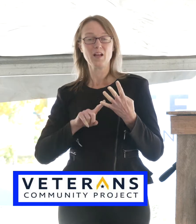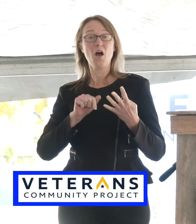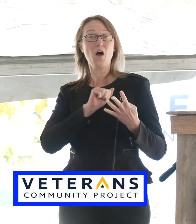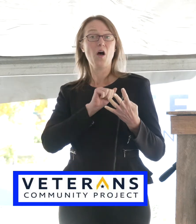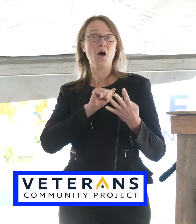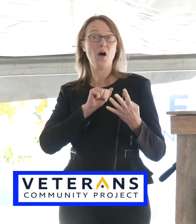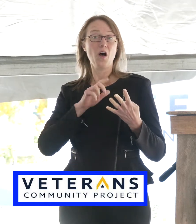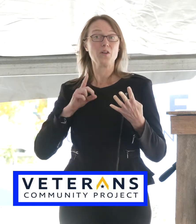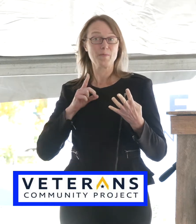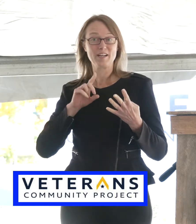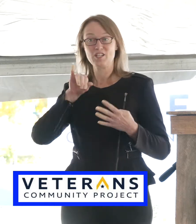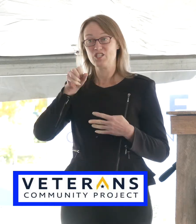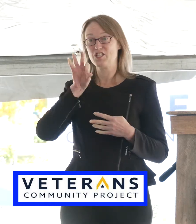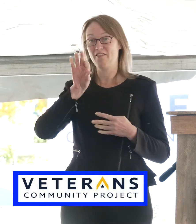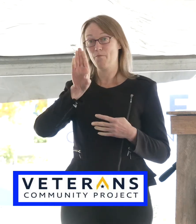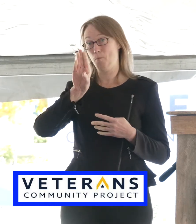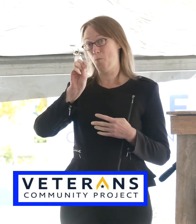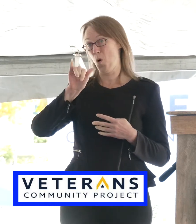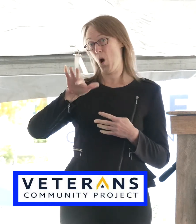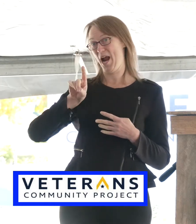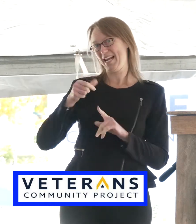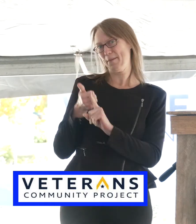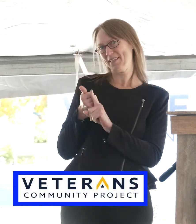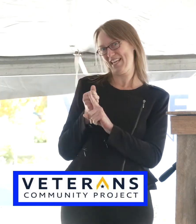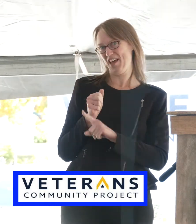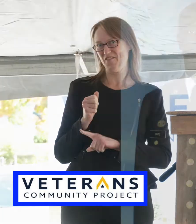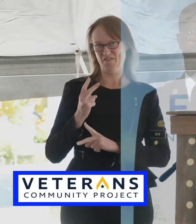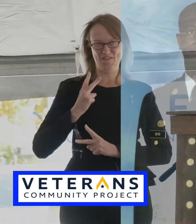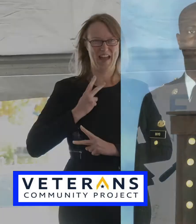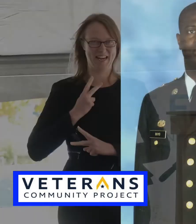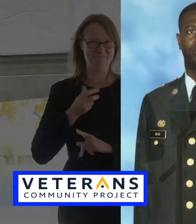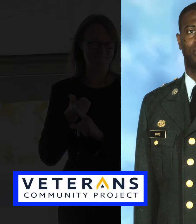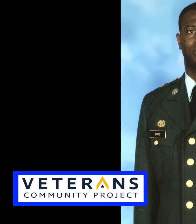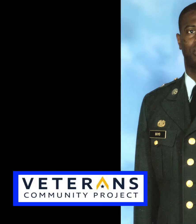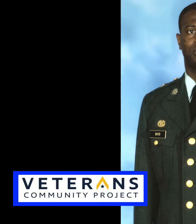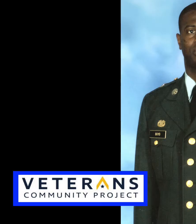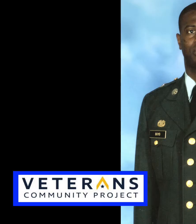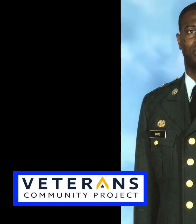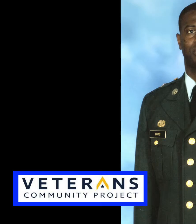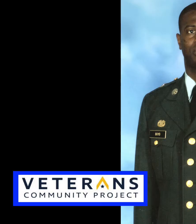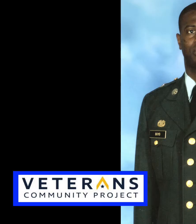Alderman Jeff Boyd, who's a veteran himself, and this is very special to him as well.